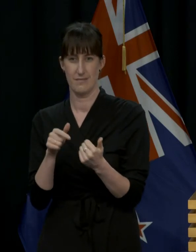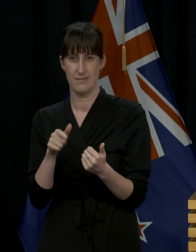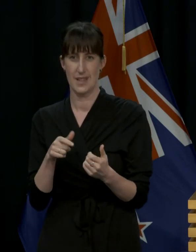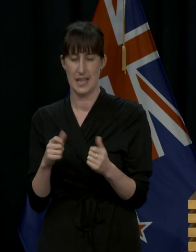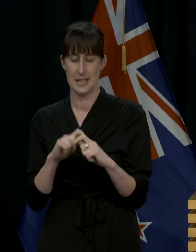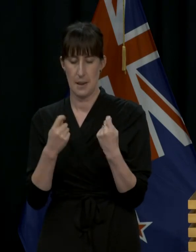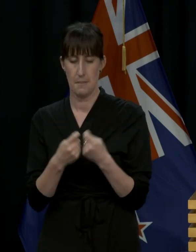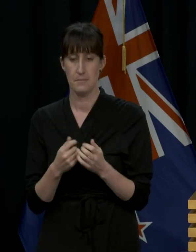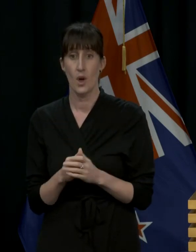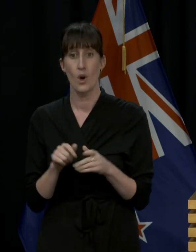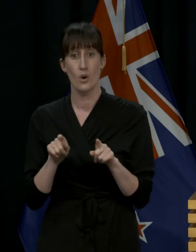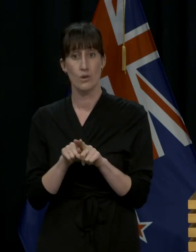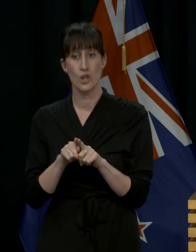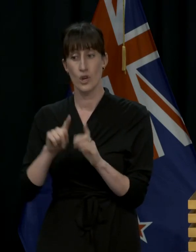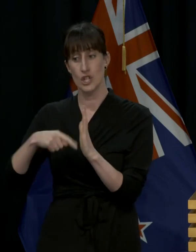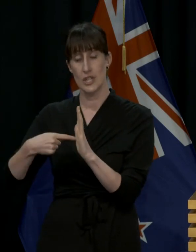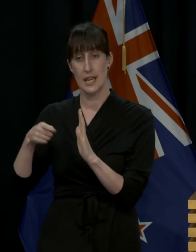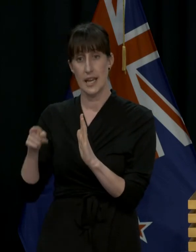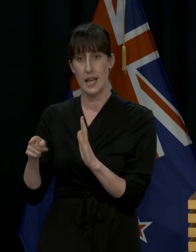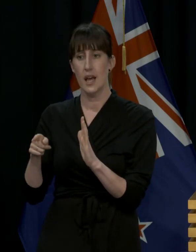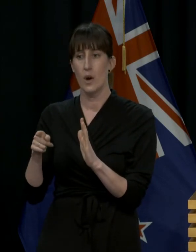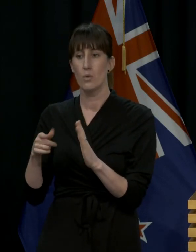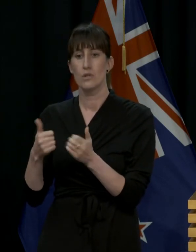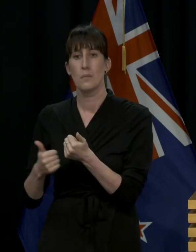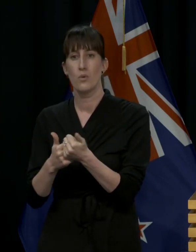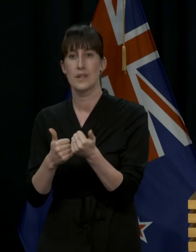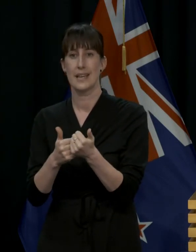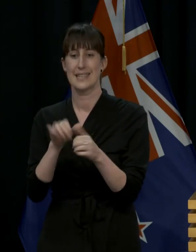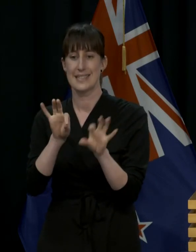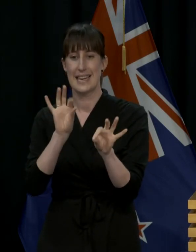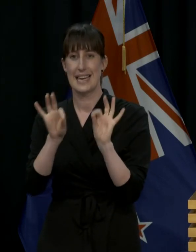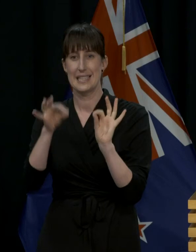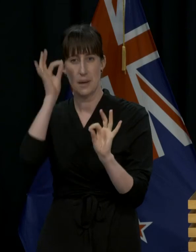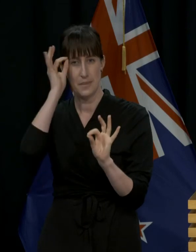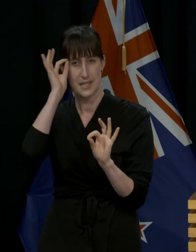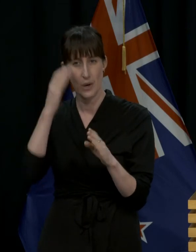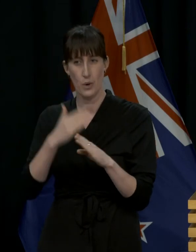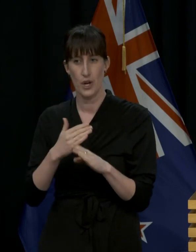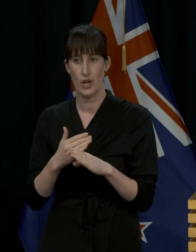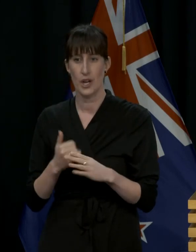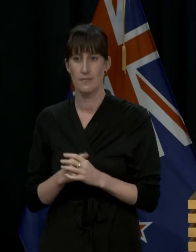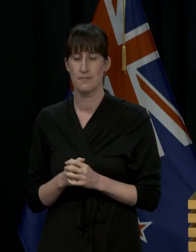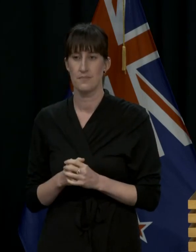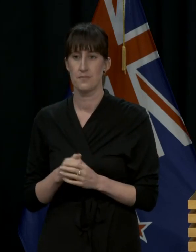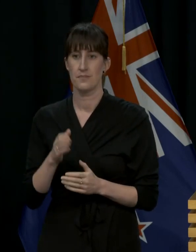view to have her supporting some of the Select Committee work as well in a lead role. Jan